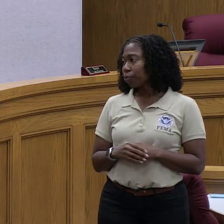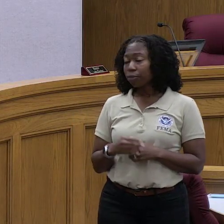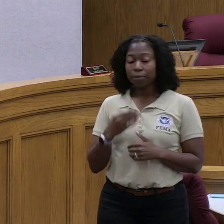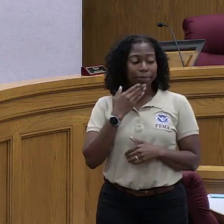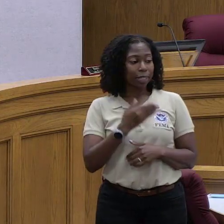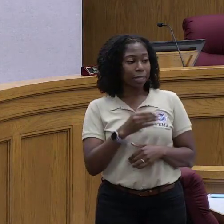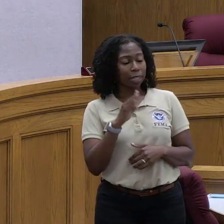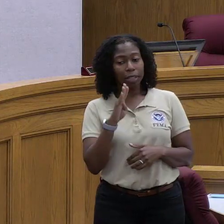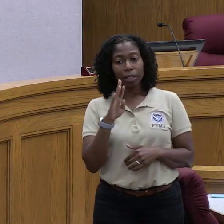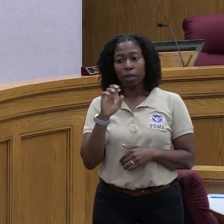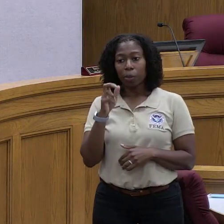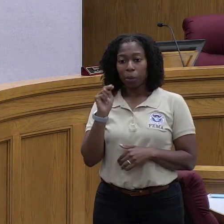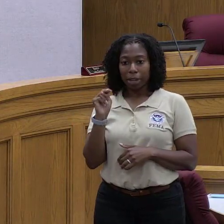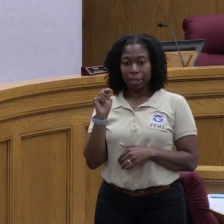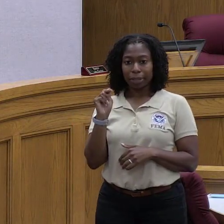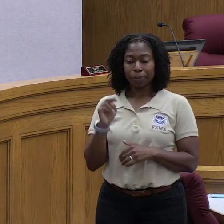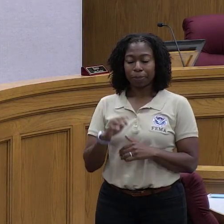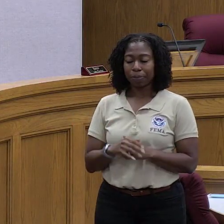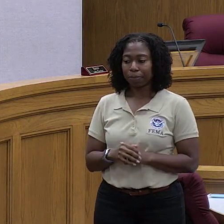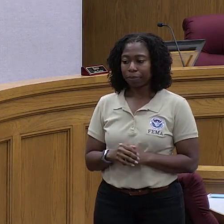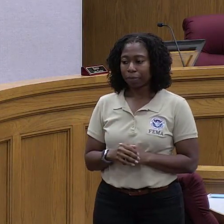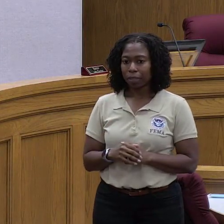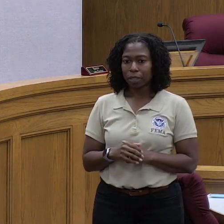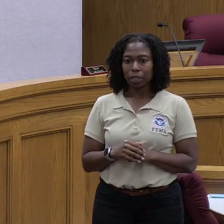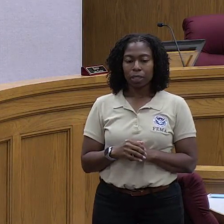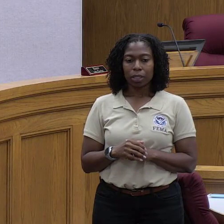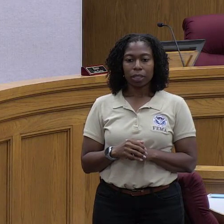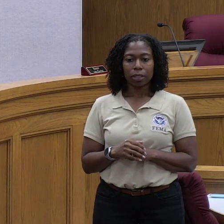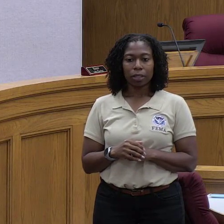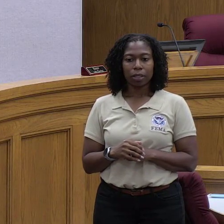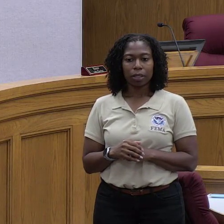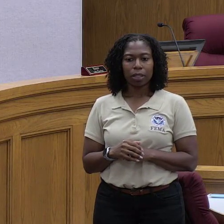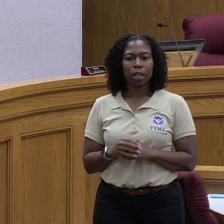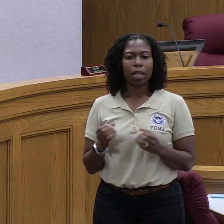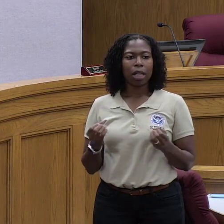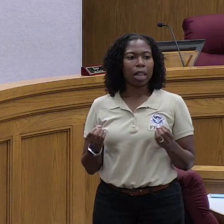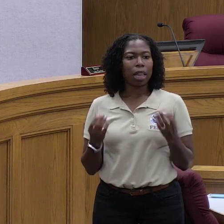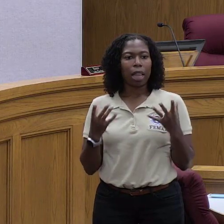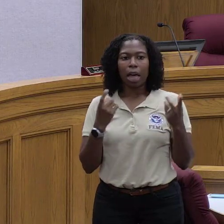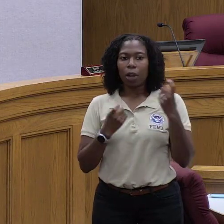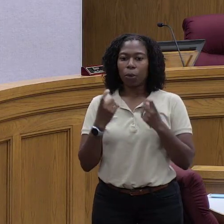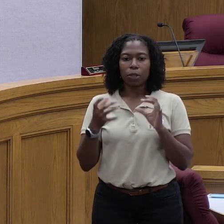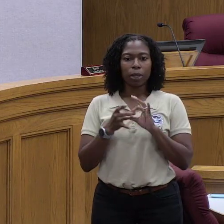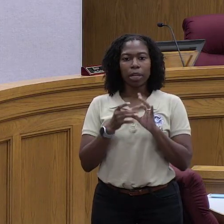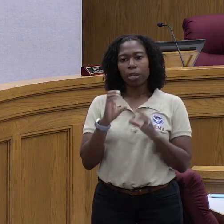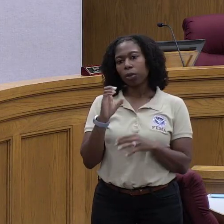Thank you, Brian. I know that's been on everybody. I get a lot of questions about curfew.